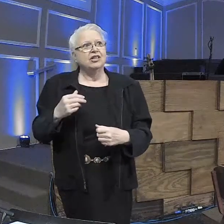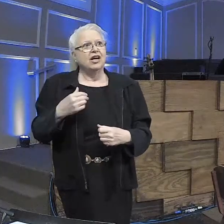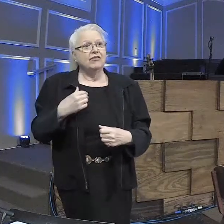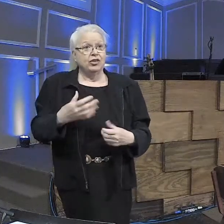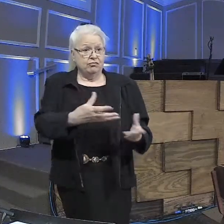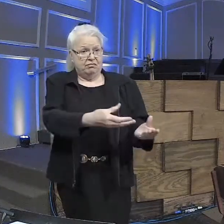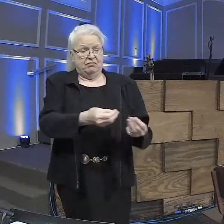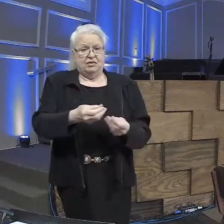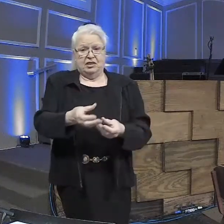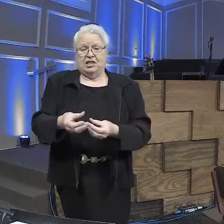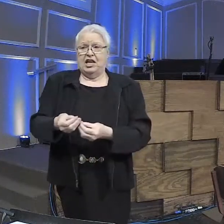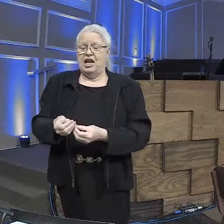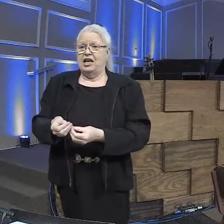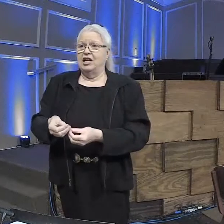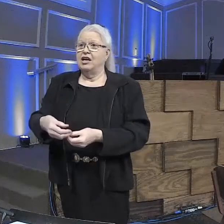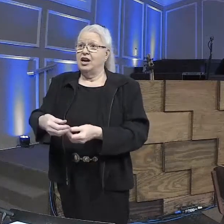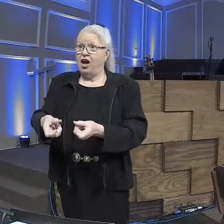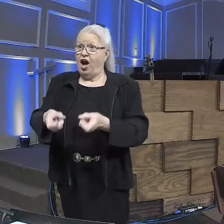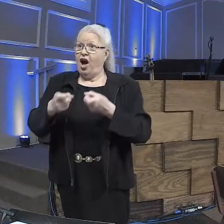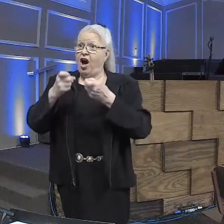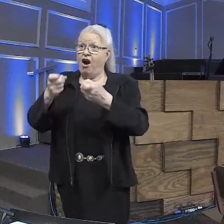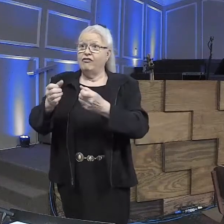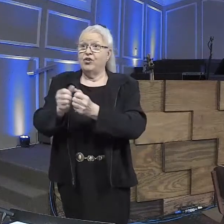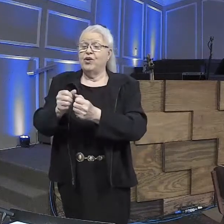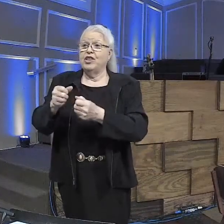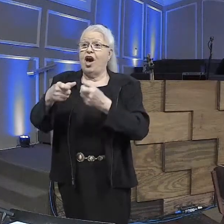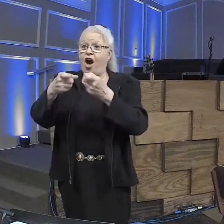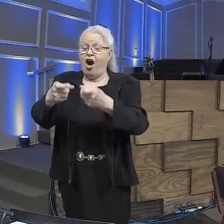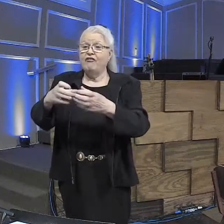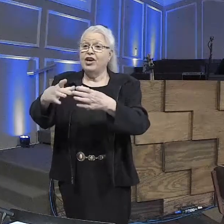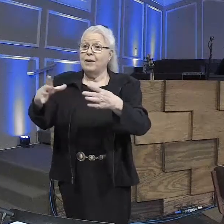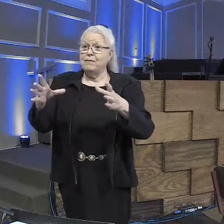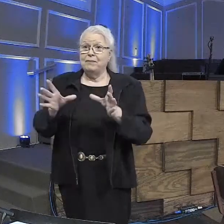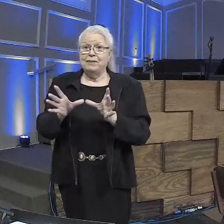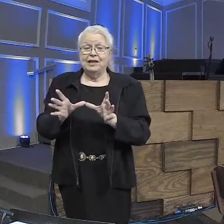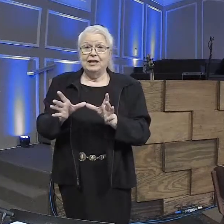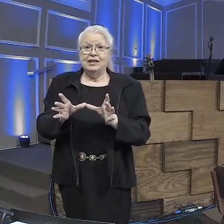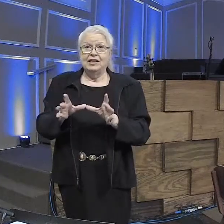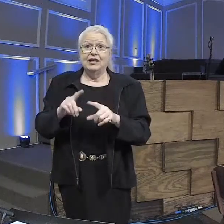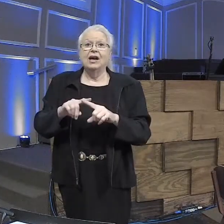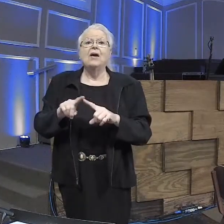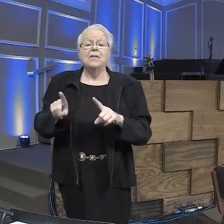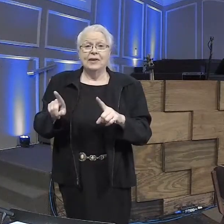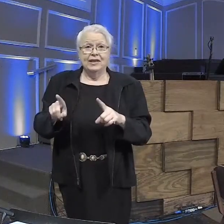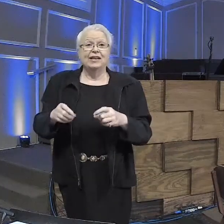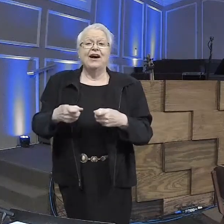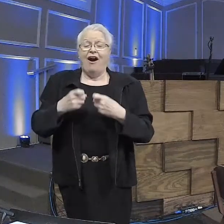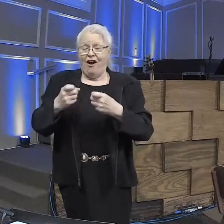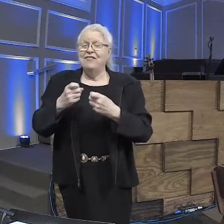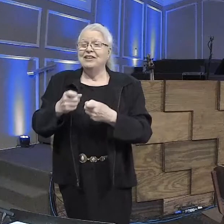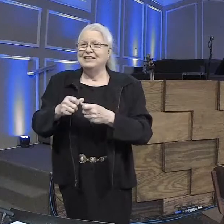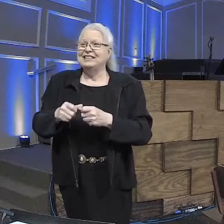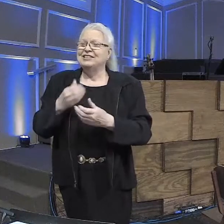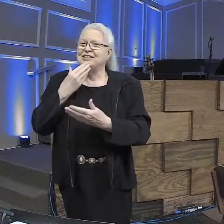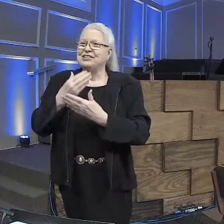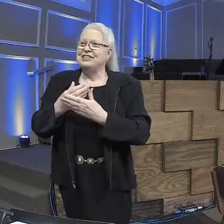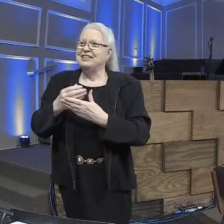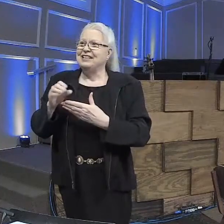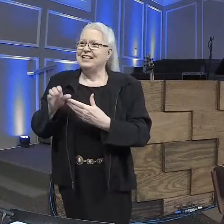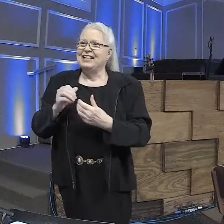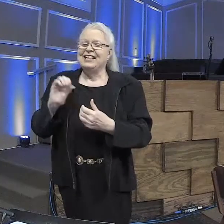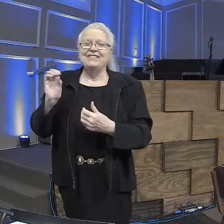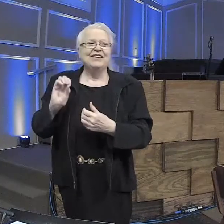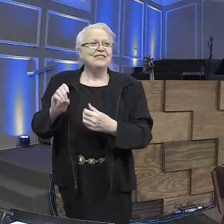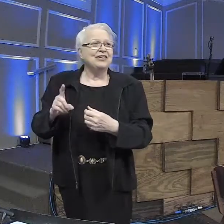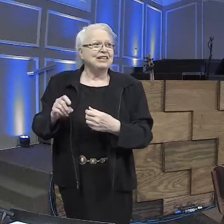an offering with an offering plate. But praise God, the offerings are still good even if we don't. Isn't that right, Jim?